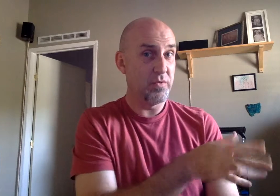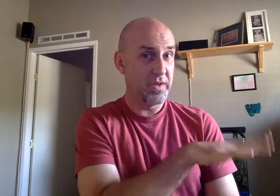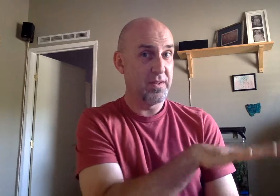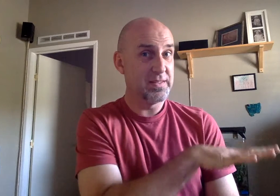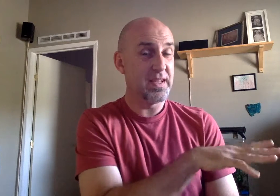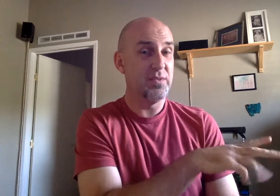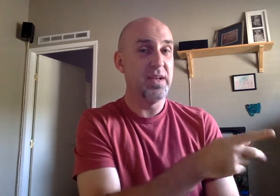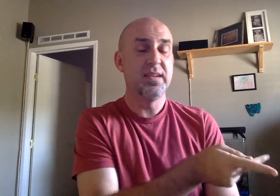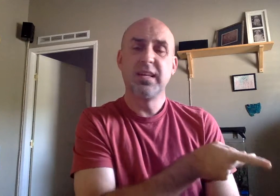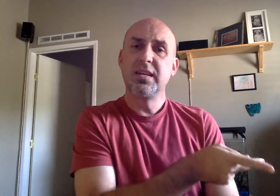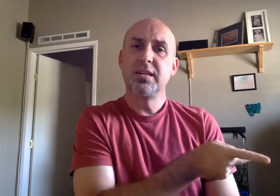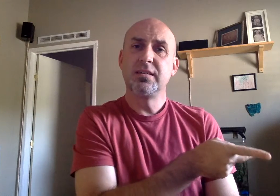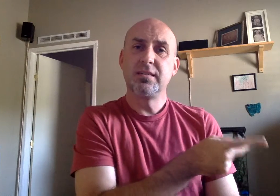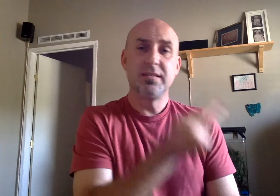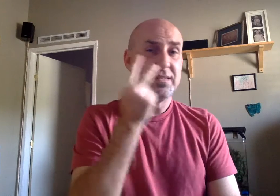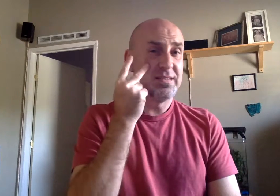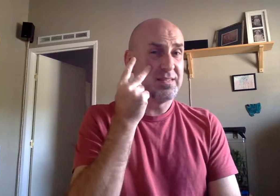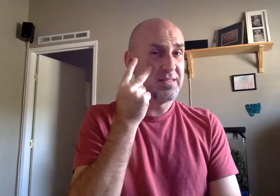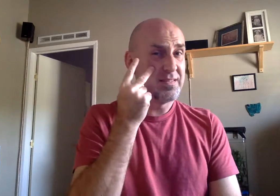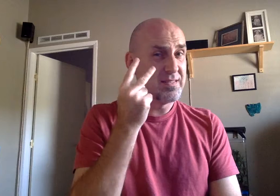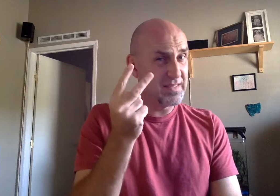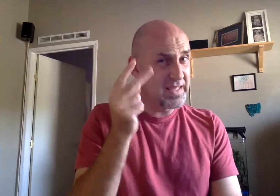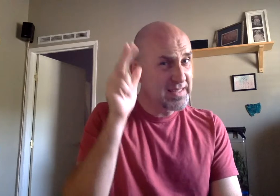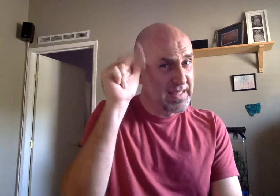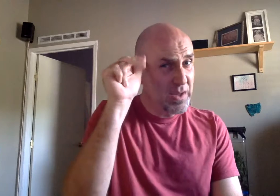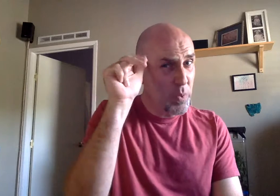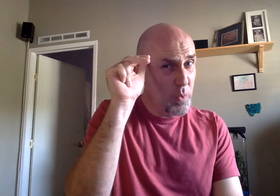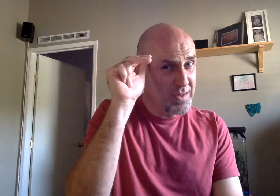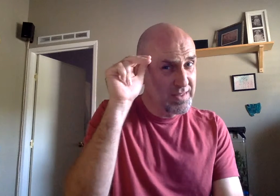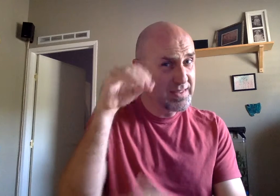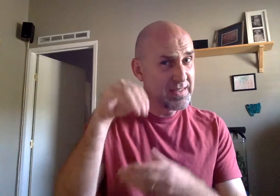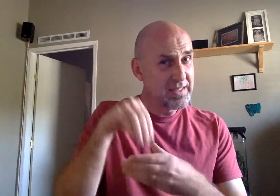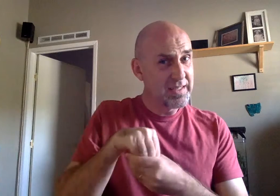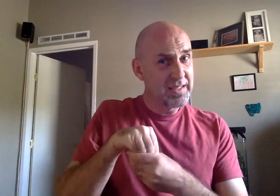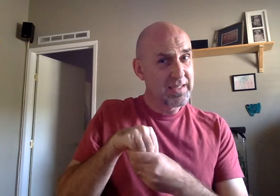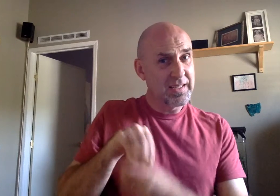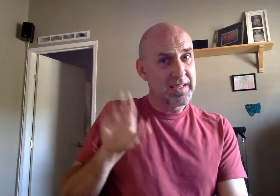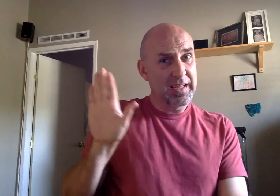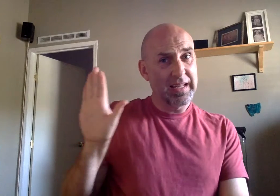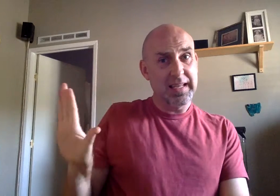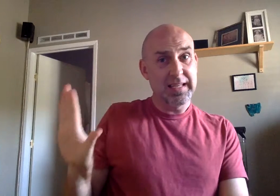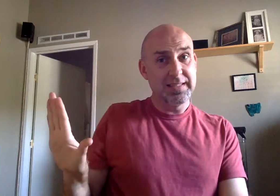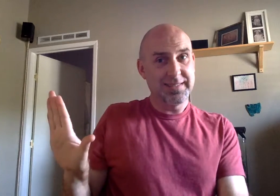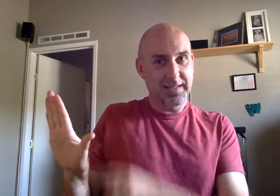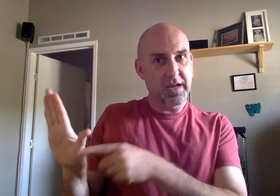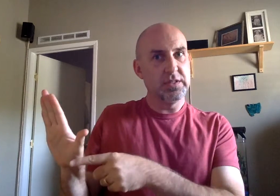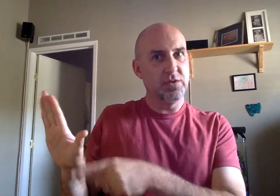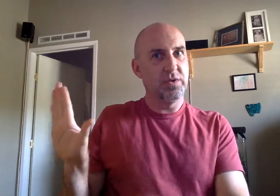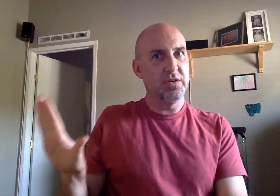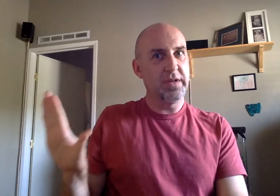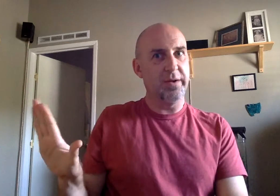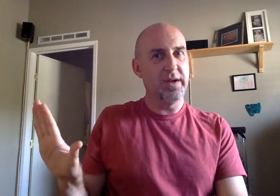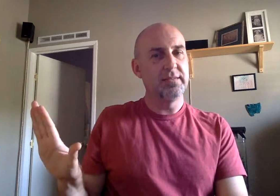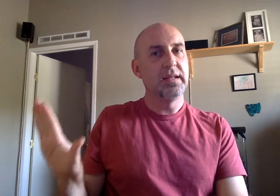here on this side, right? Did they see a horse in his, Harry's over here now, right?